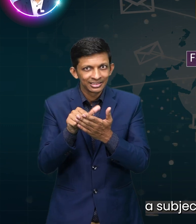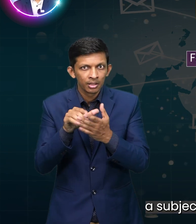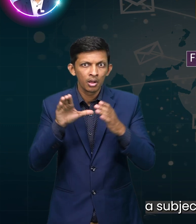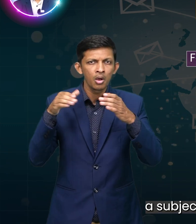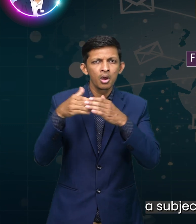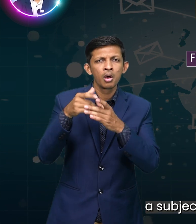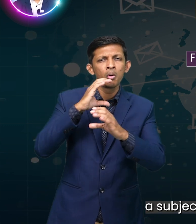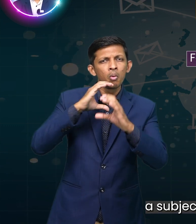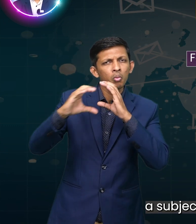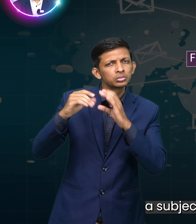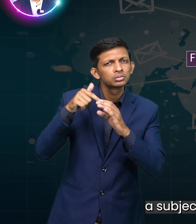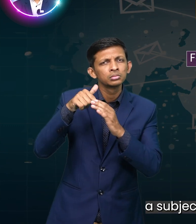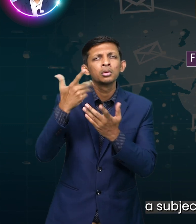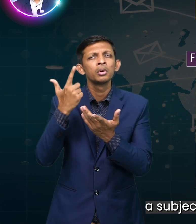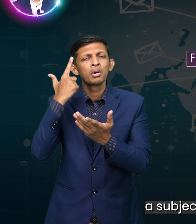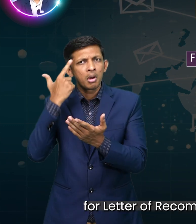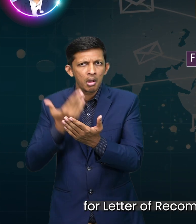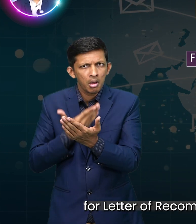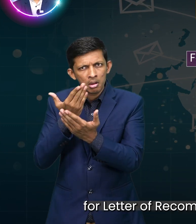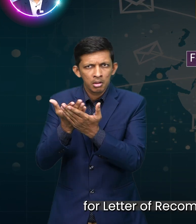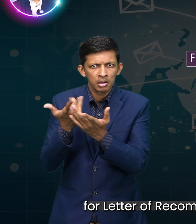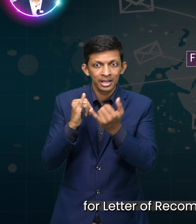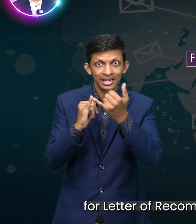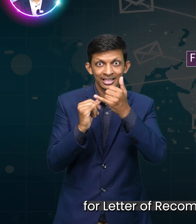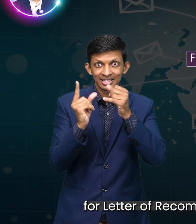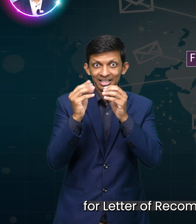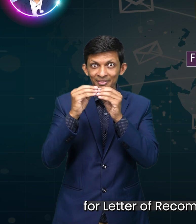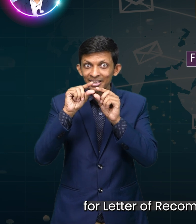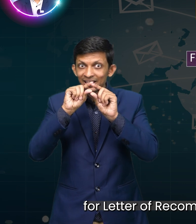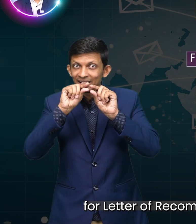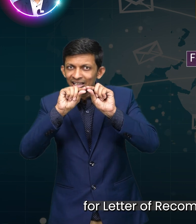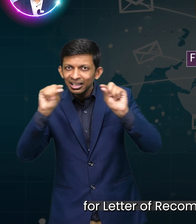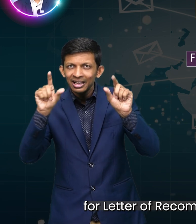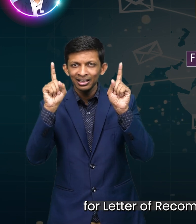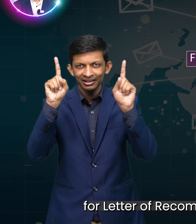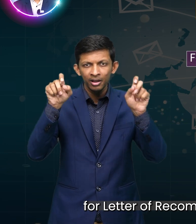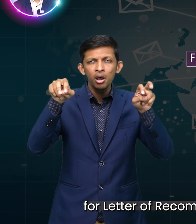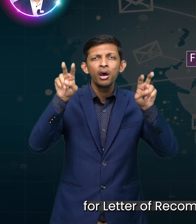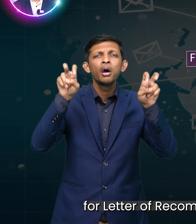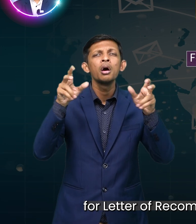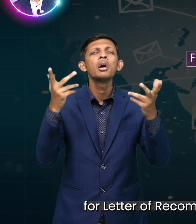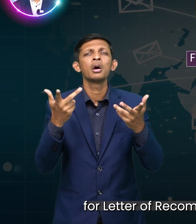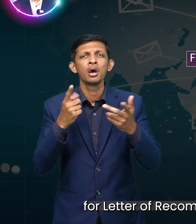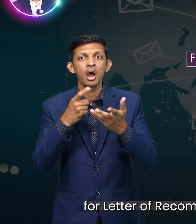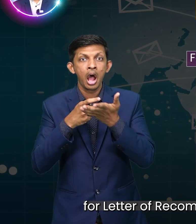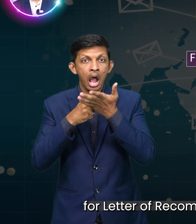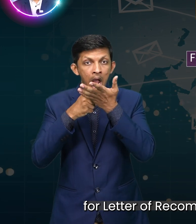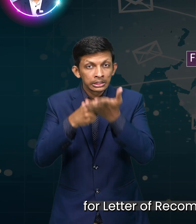a subject line such as request for a letter of recommendation for graduate school